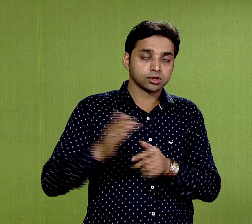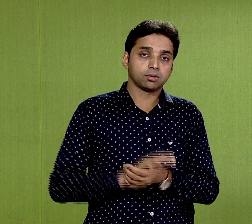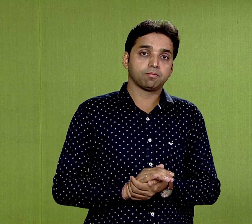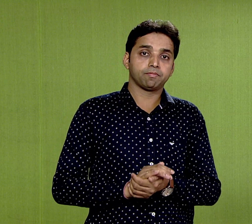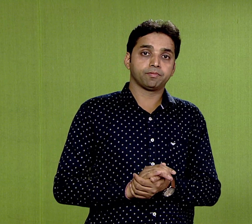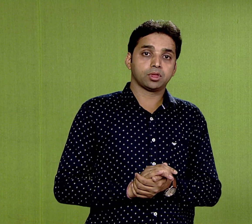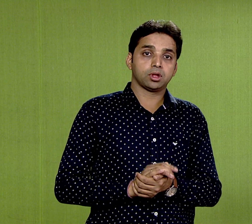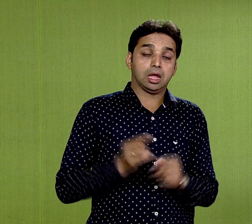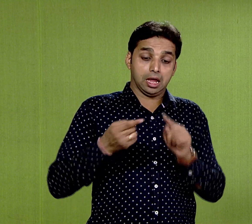illustrated with paintings.